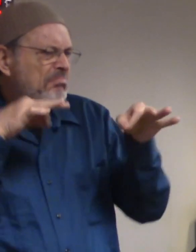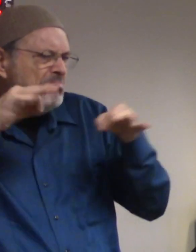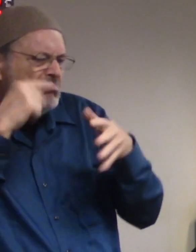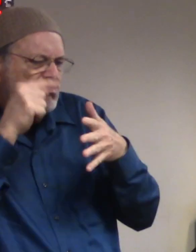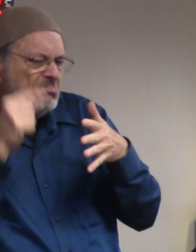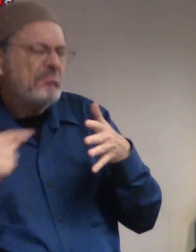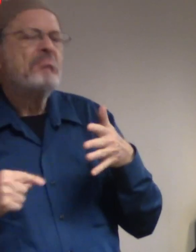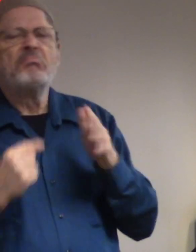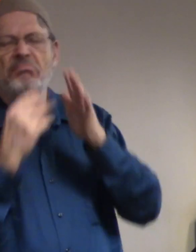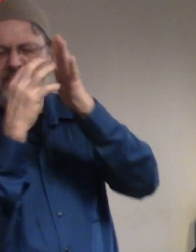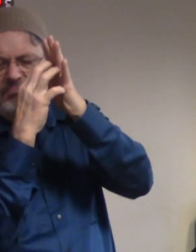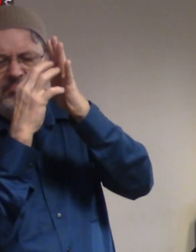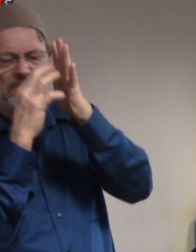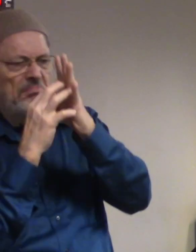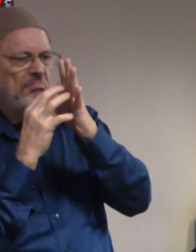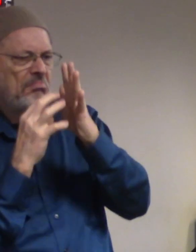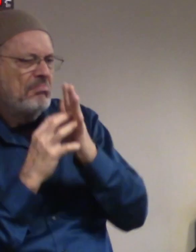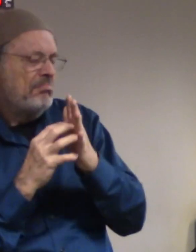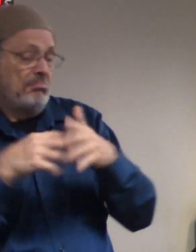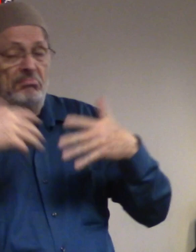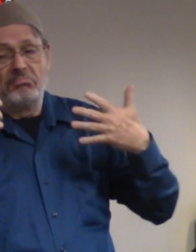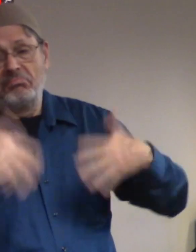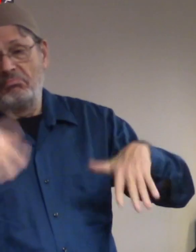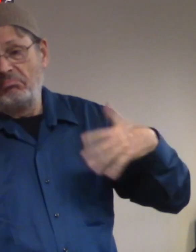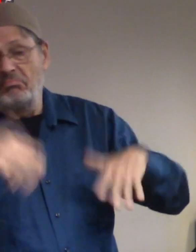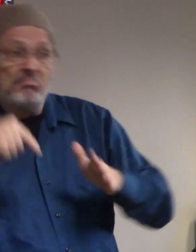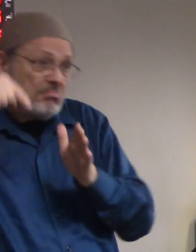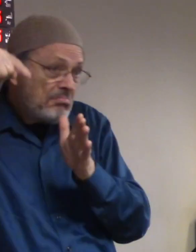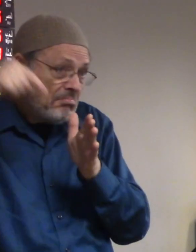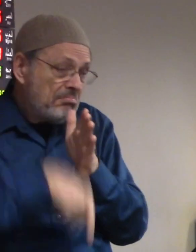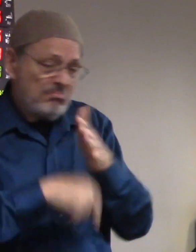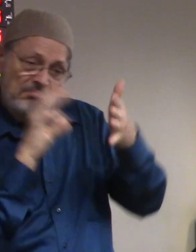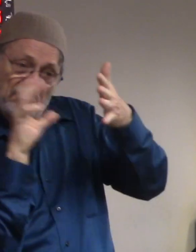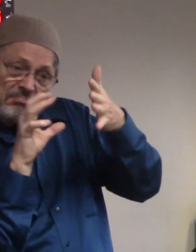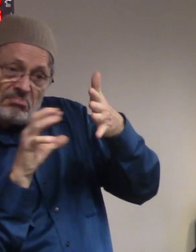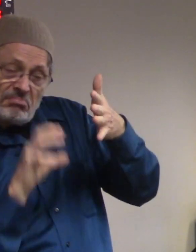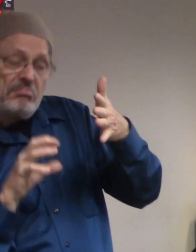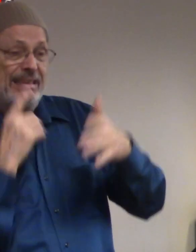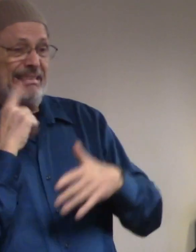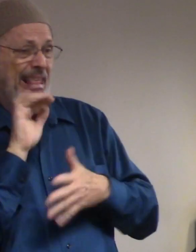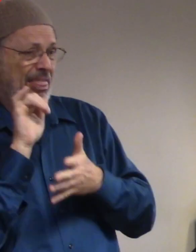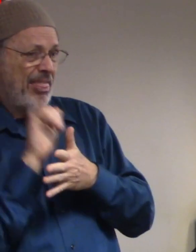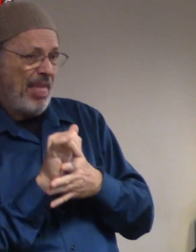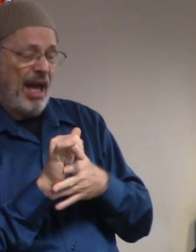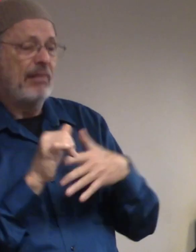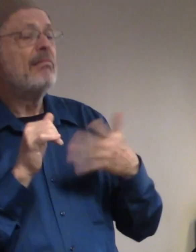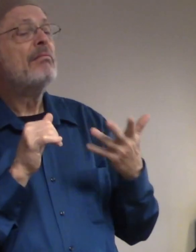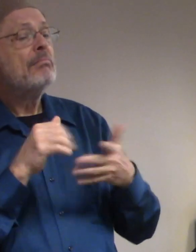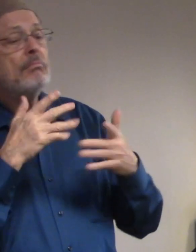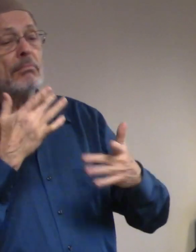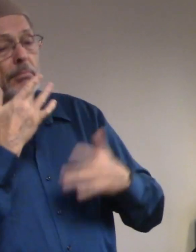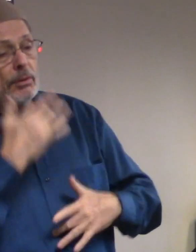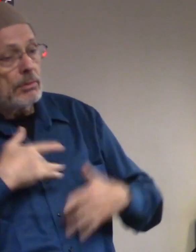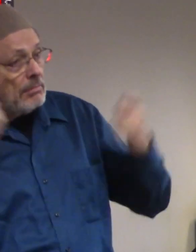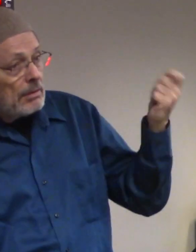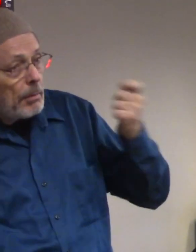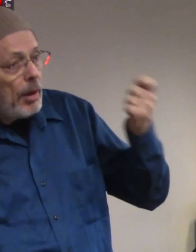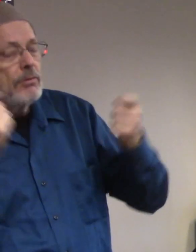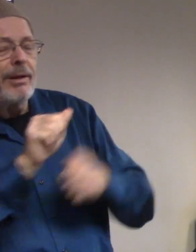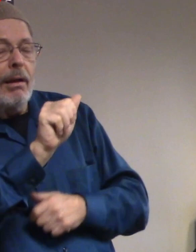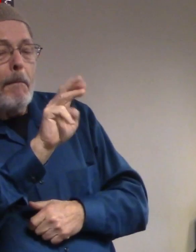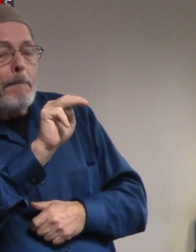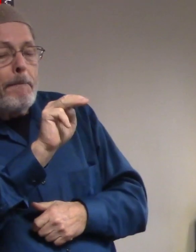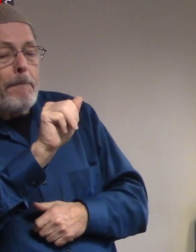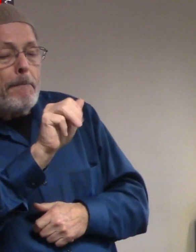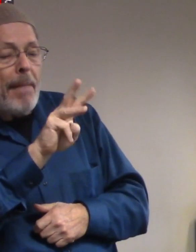a paragraph and a thesis, and he said that the mawlid causes an exaggeration of the honor of